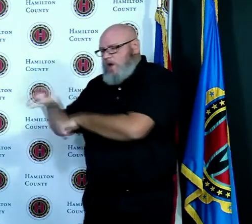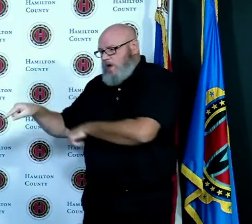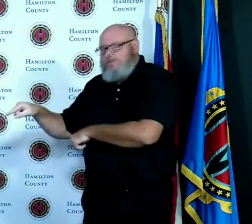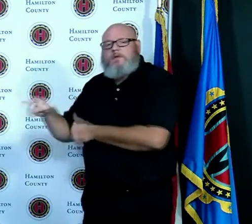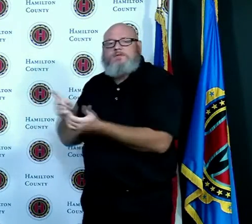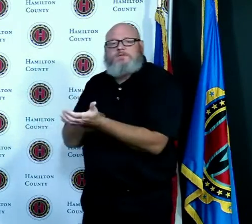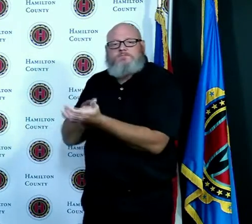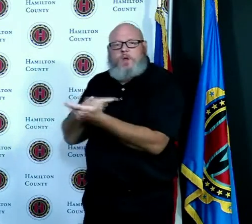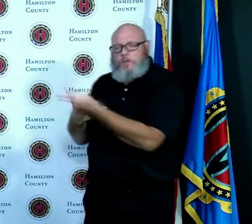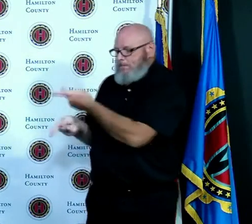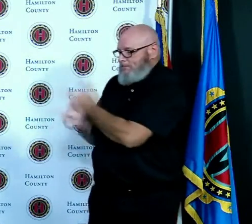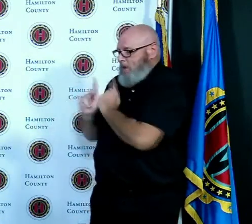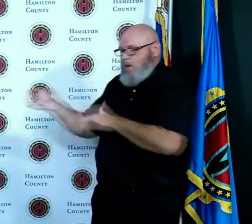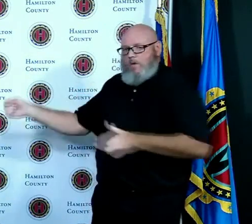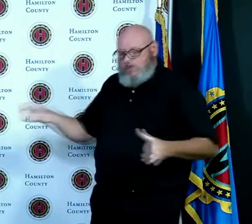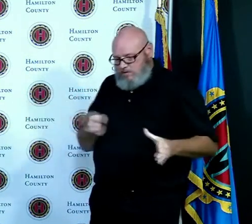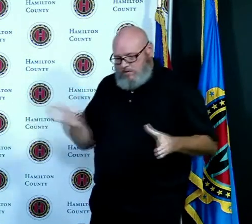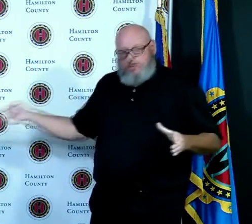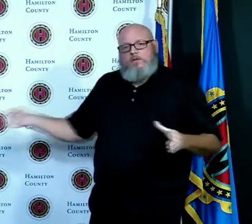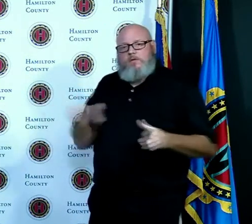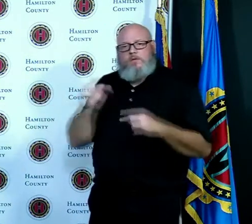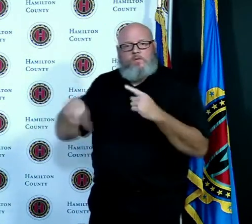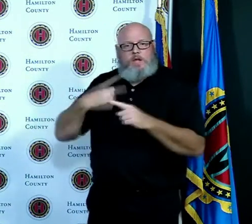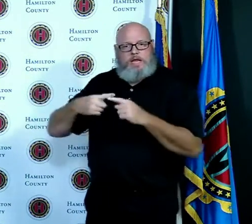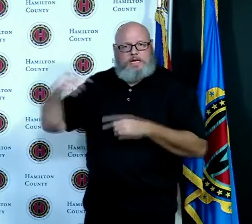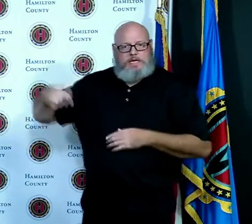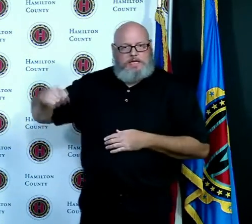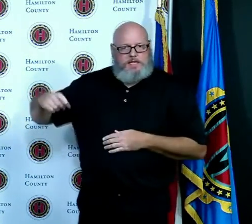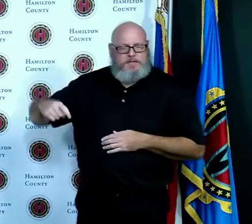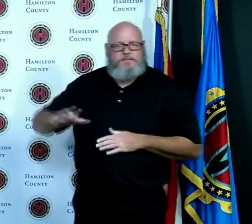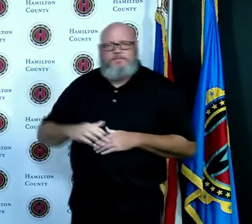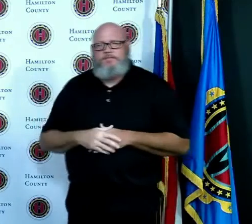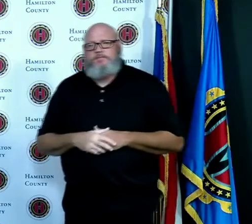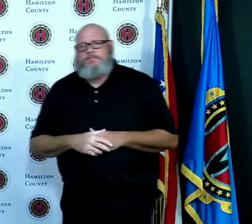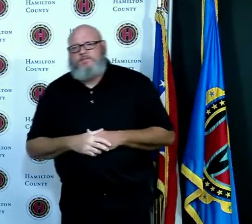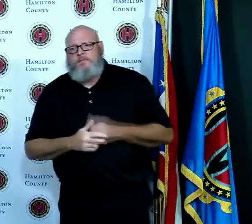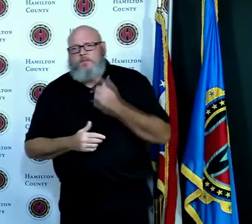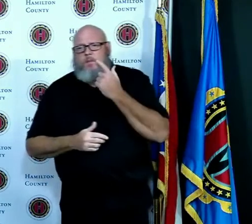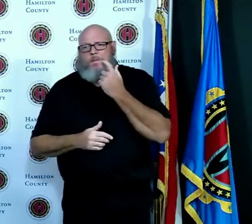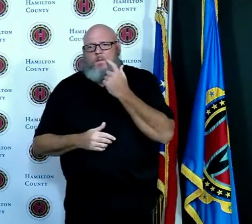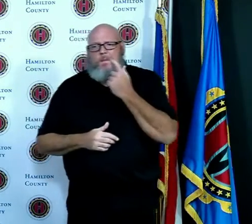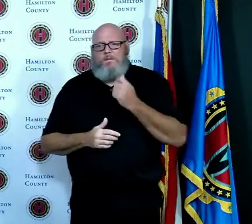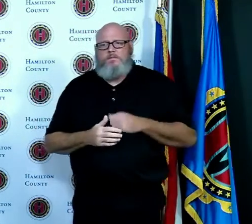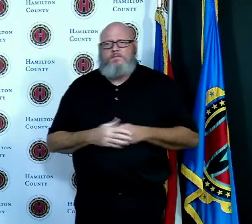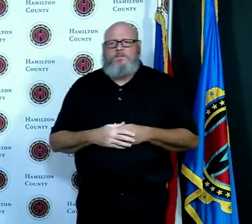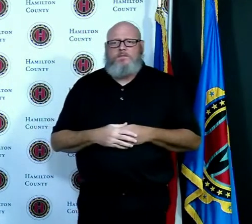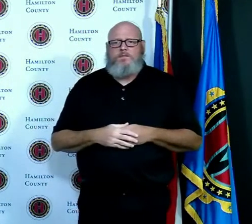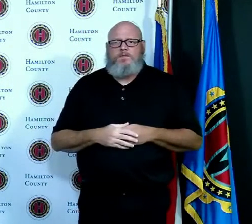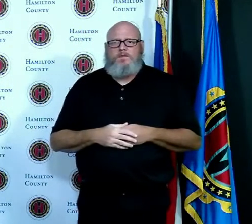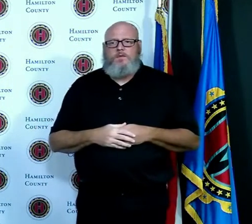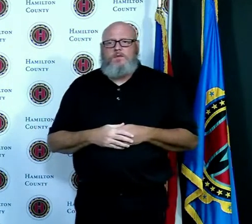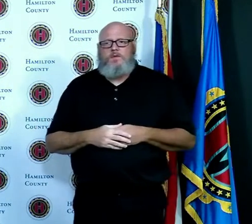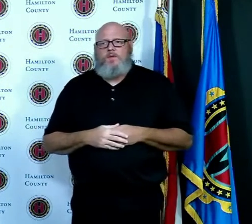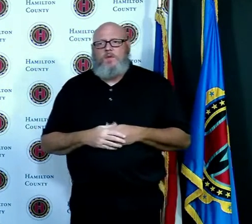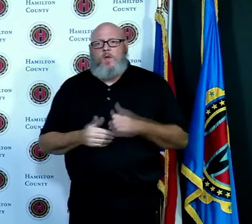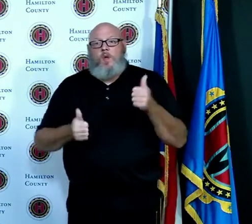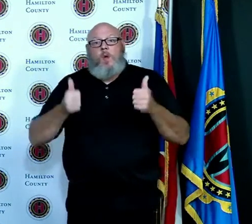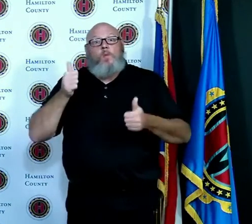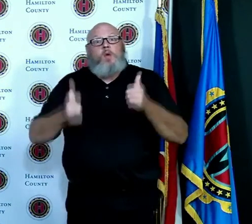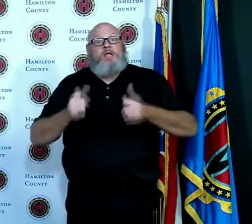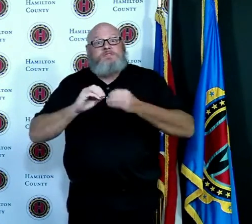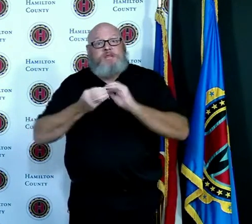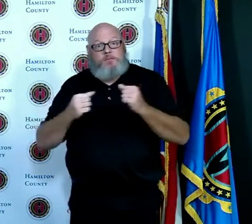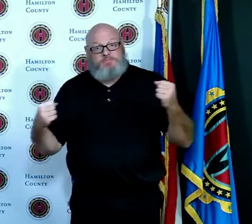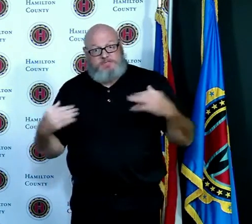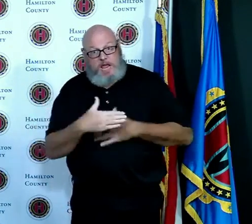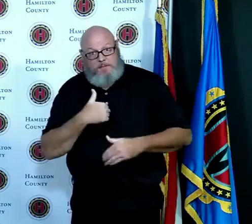contact tracers are busy. You know, all of these numbers are critical when I look at them. Cases are